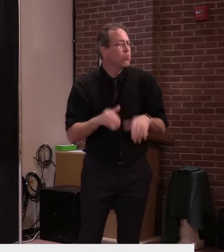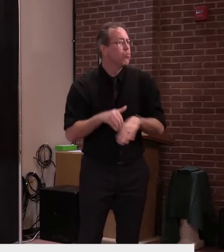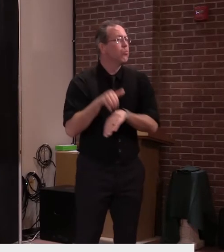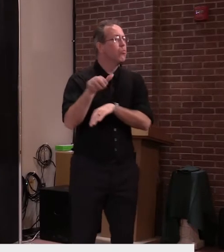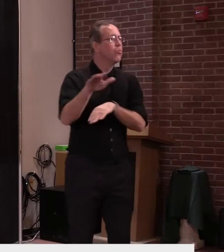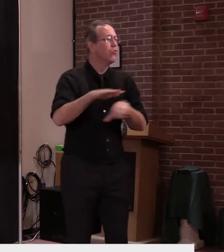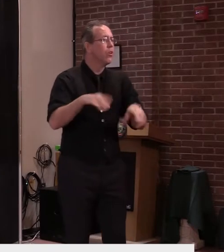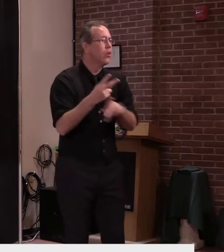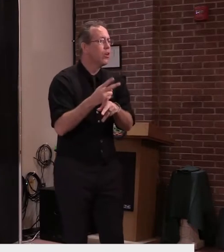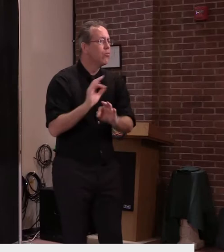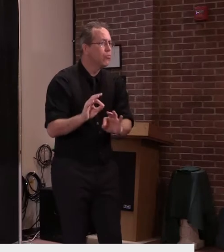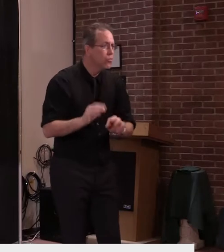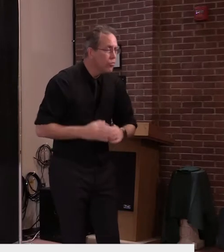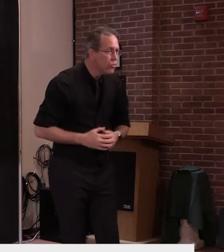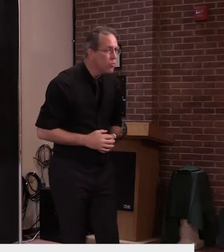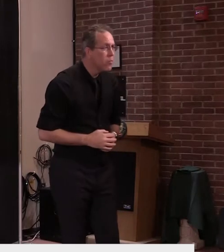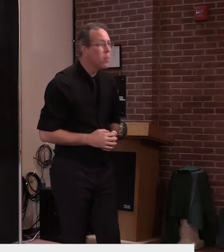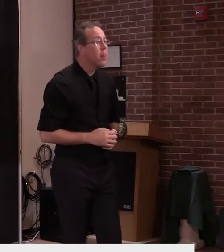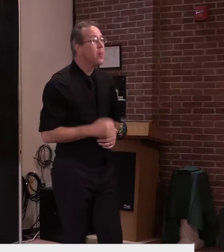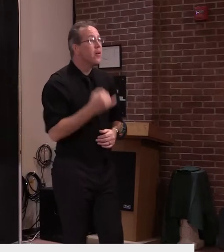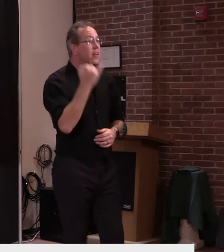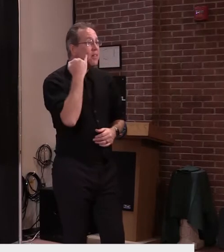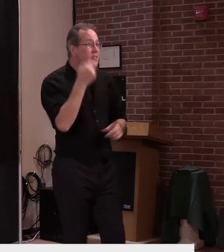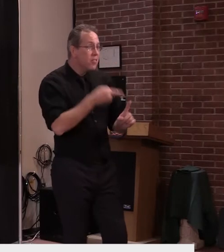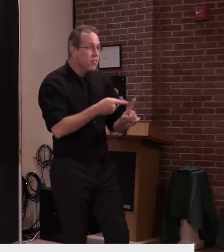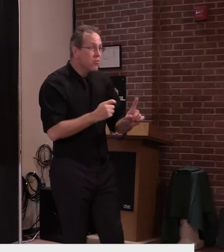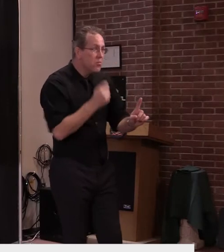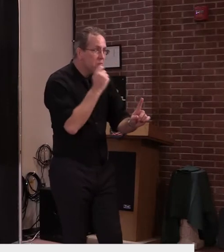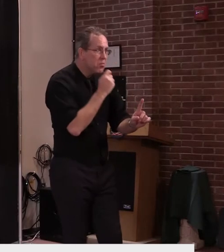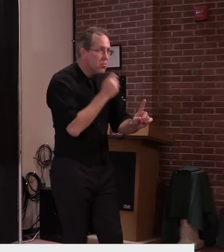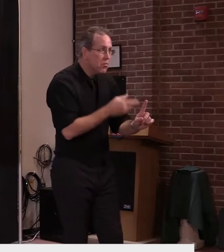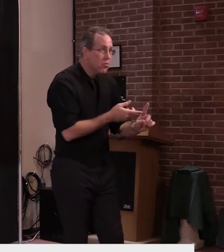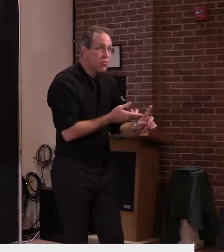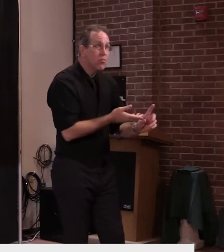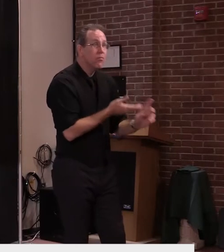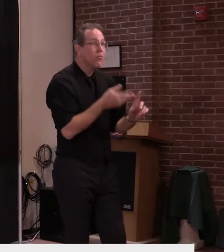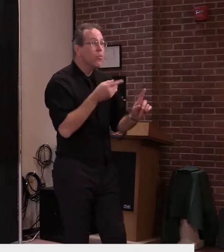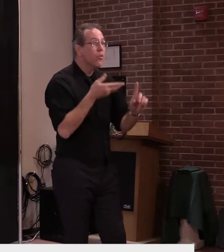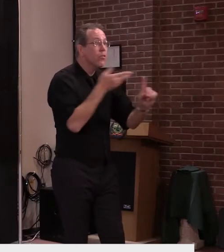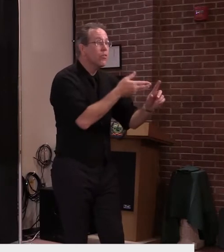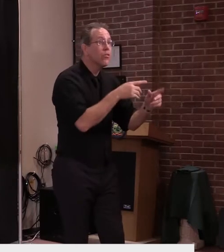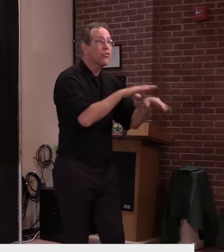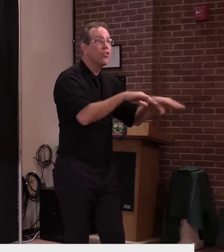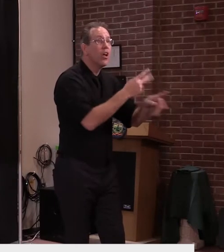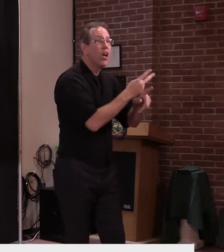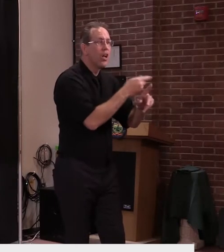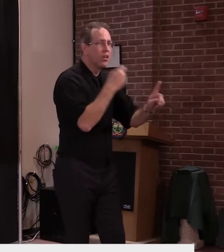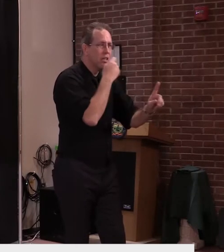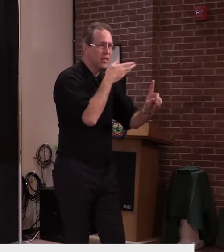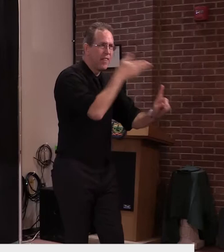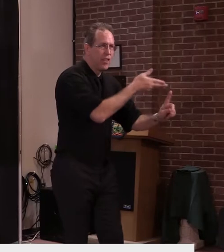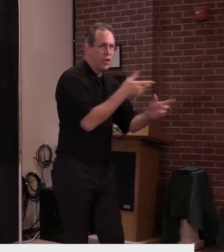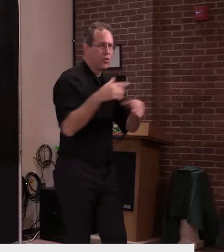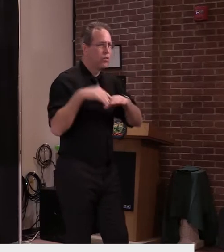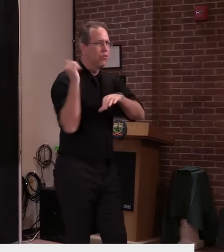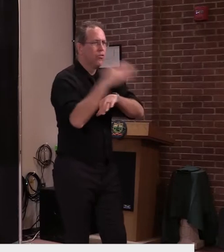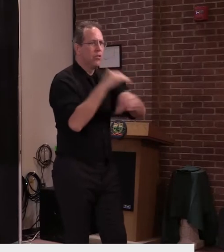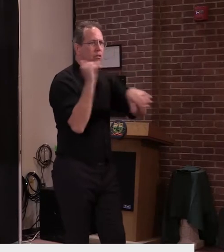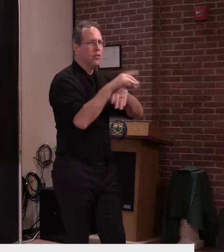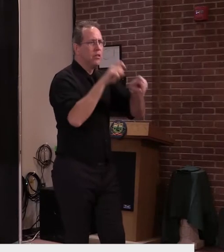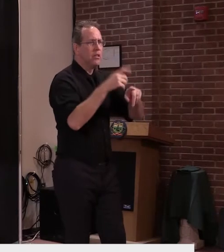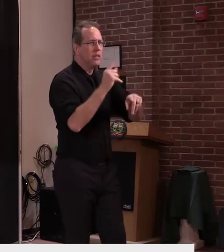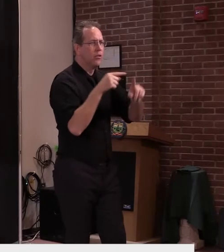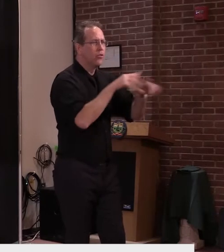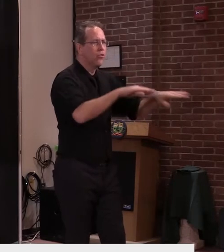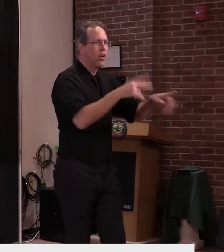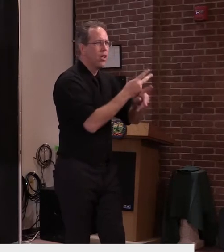antigen test kits are being provided to regulated childcare programs. When there is a positive case in an enrolled childcare programs,